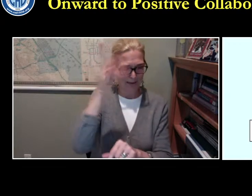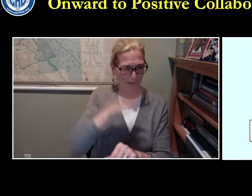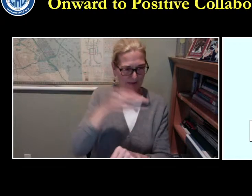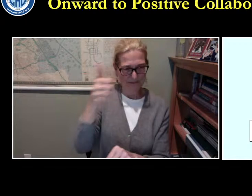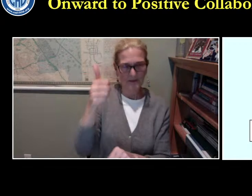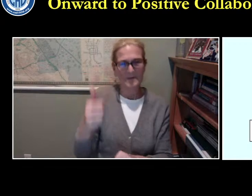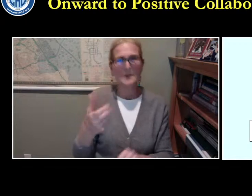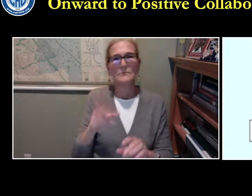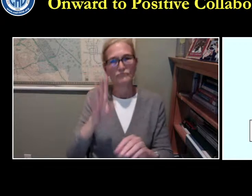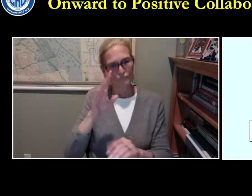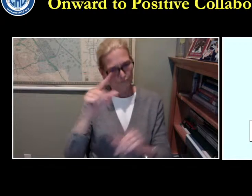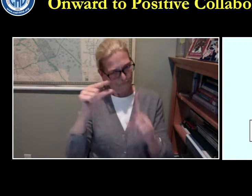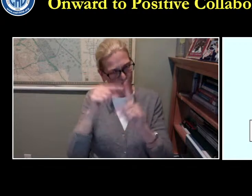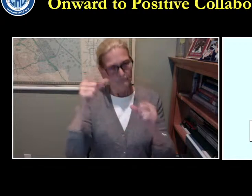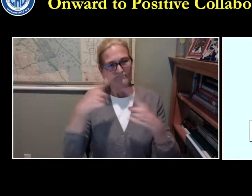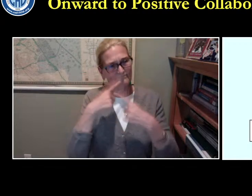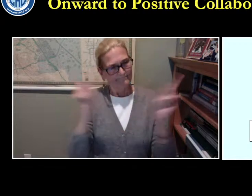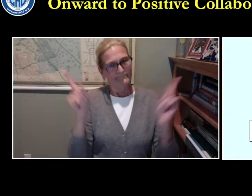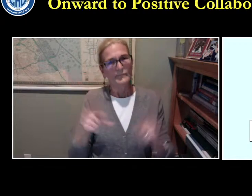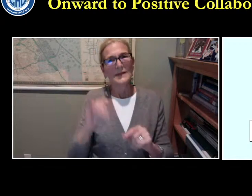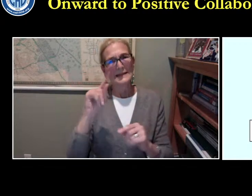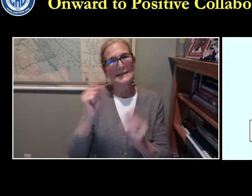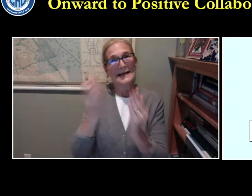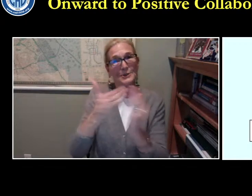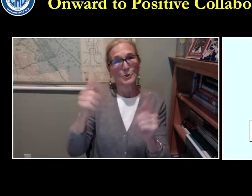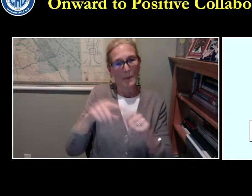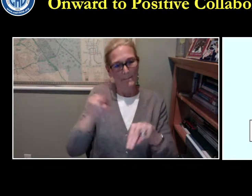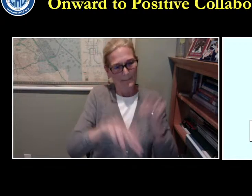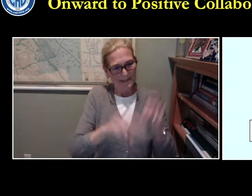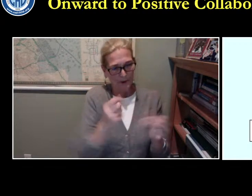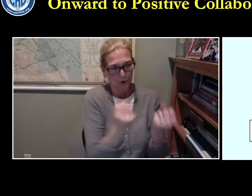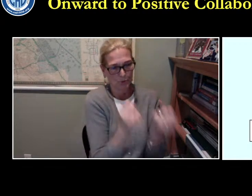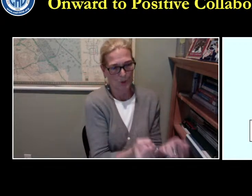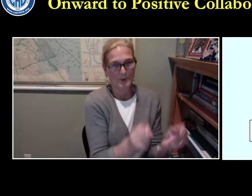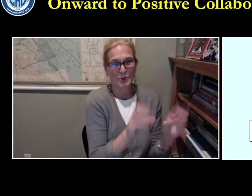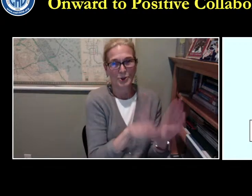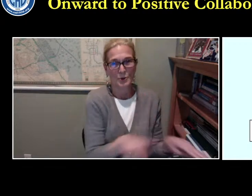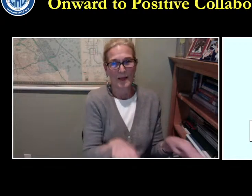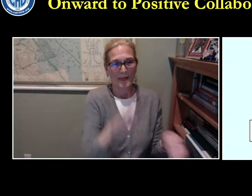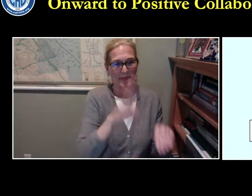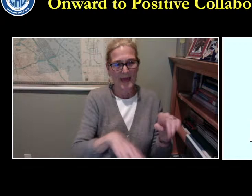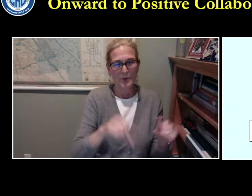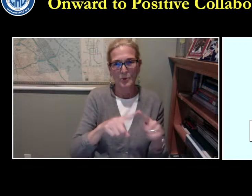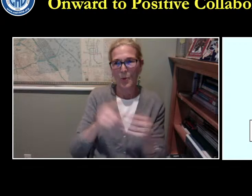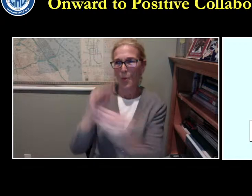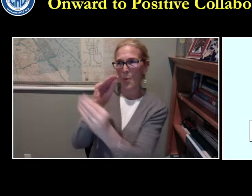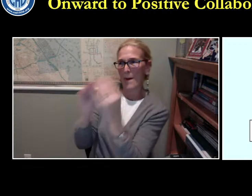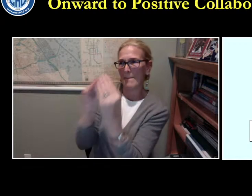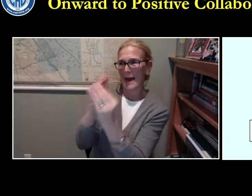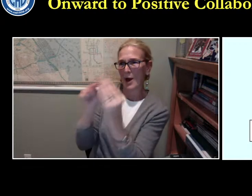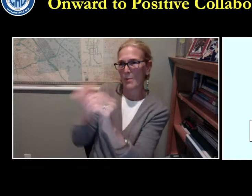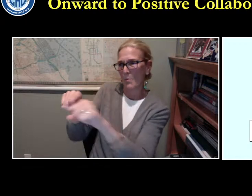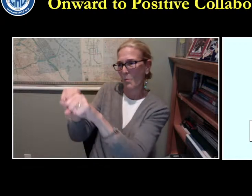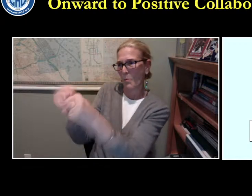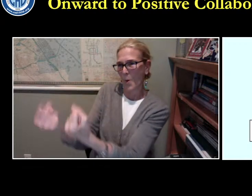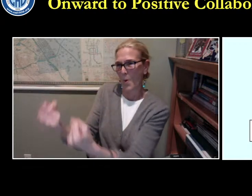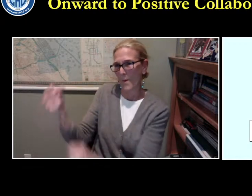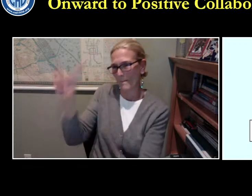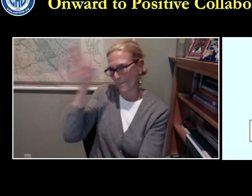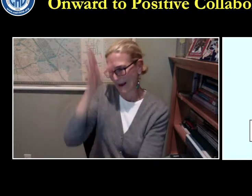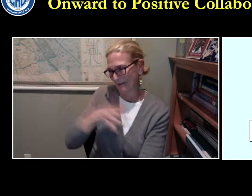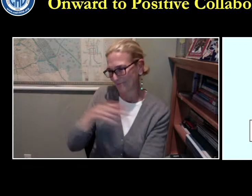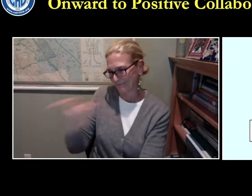And I think it's a great quote as a Black man here as we celebrate Black History Month. It is easier to build